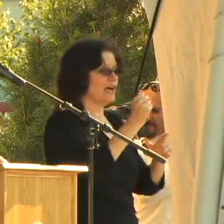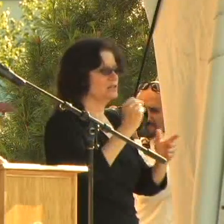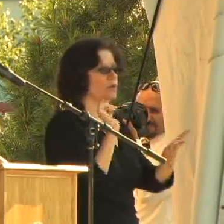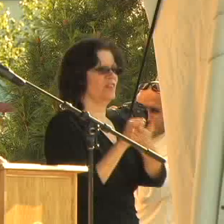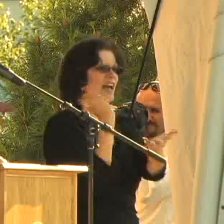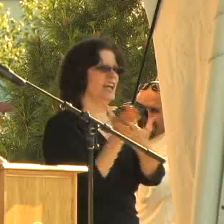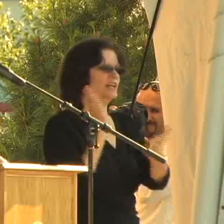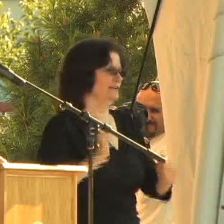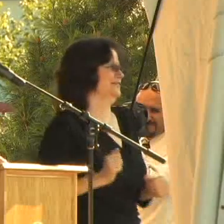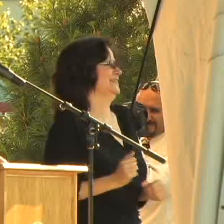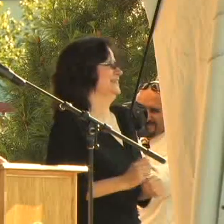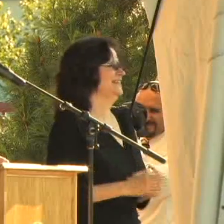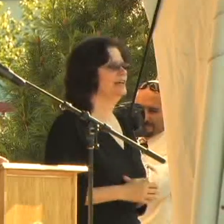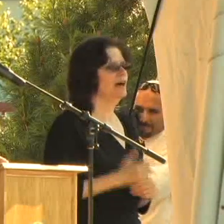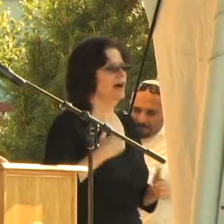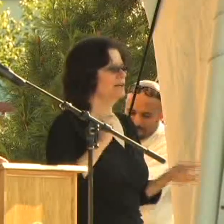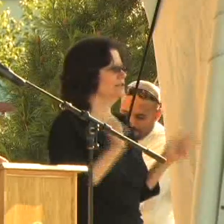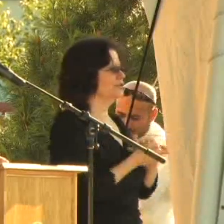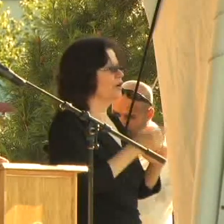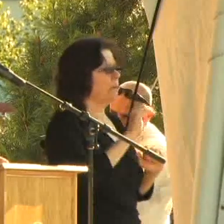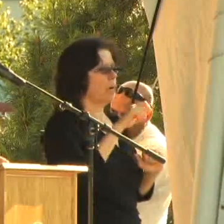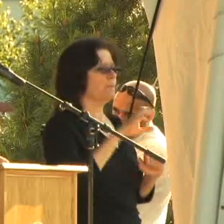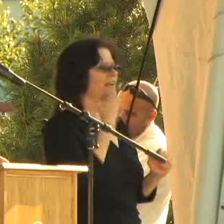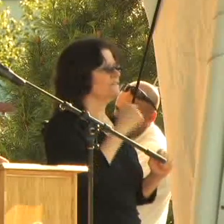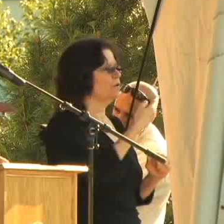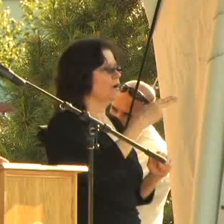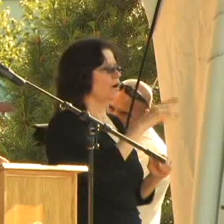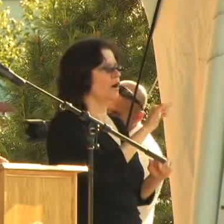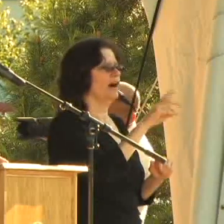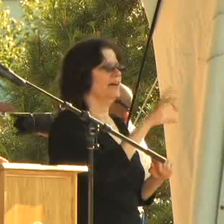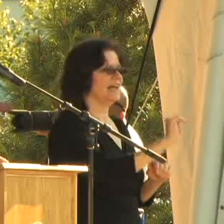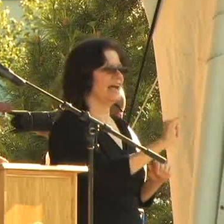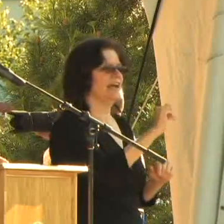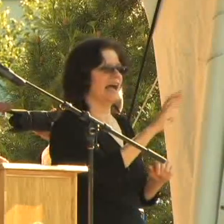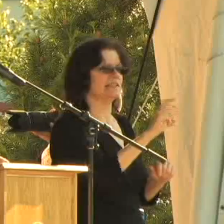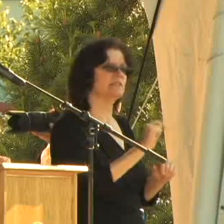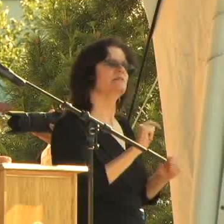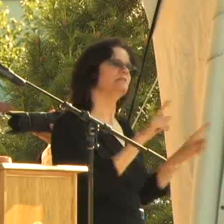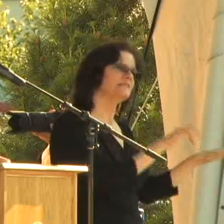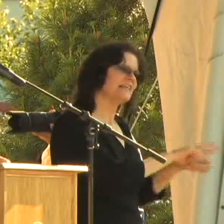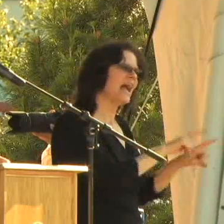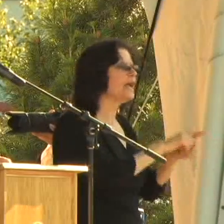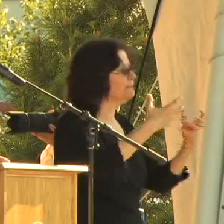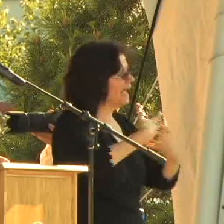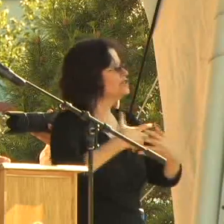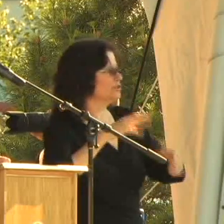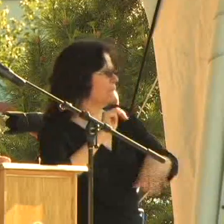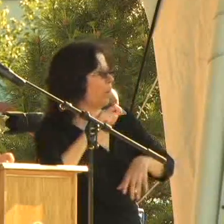school. I switched my moped for a Hyundai Accent. It has the same engine as the